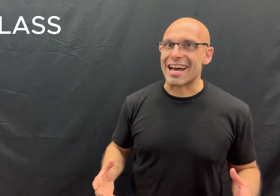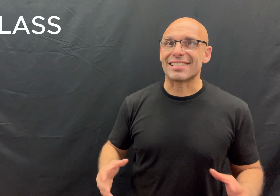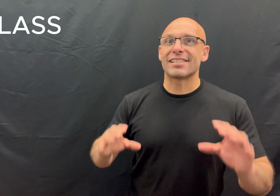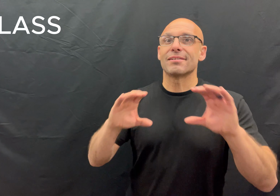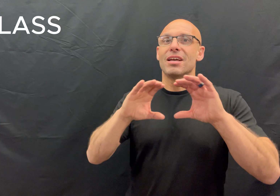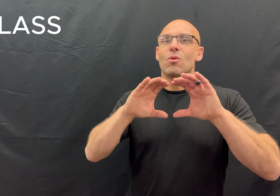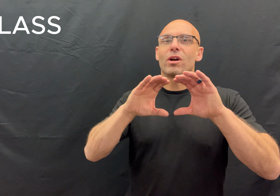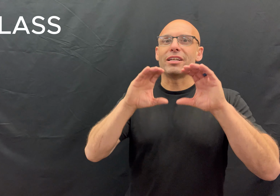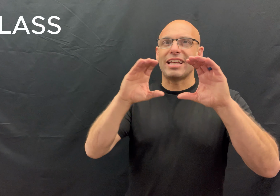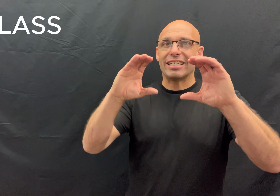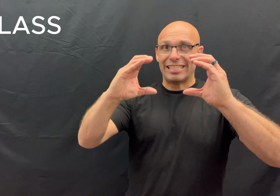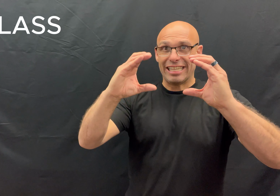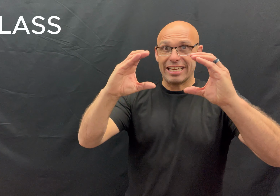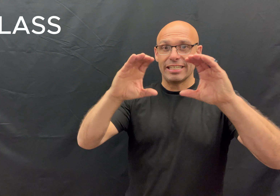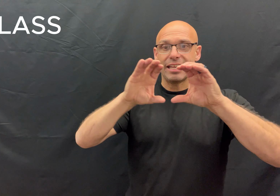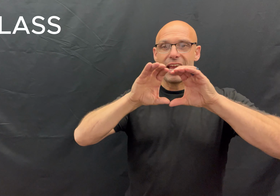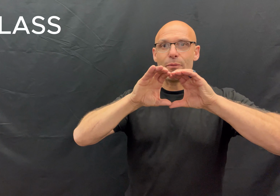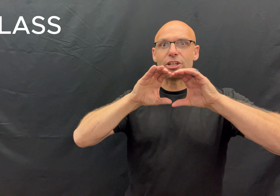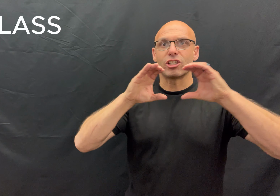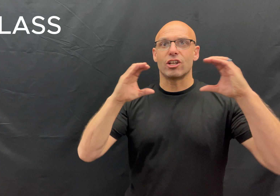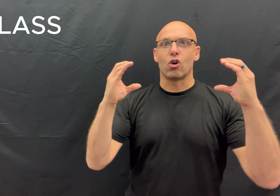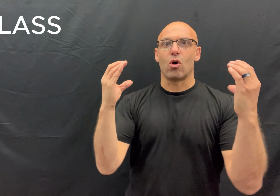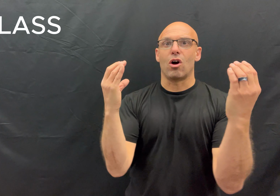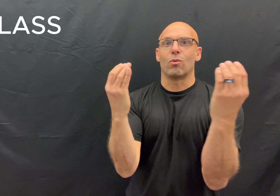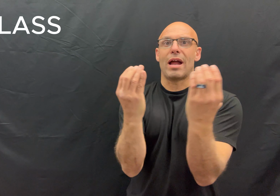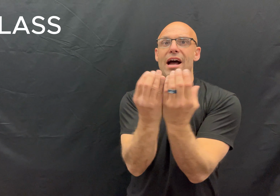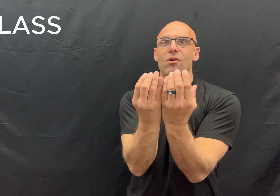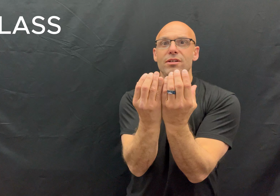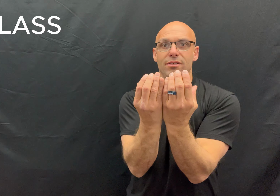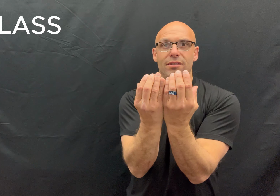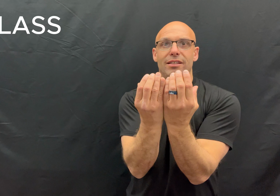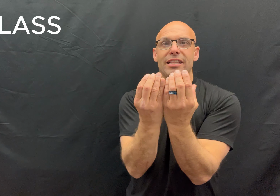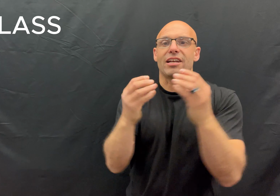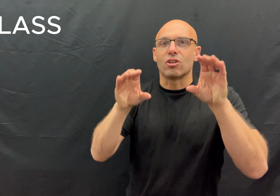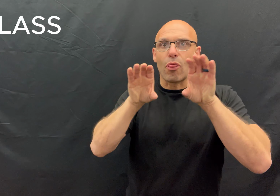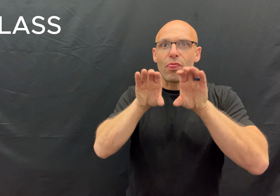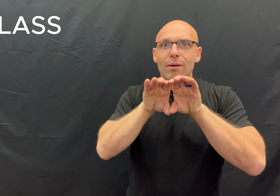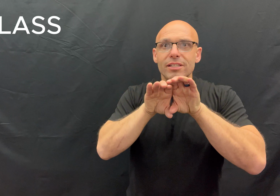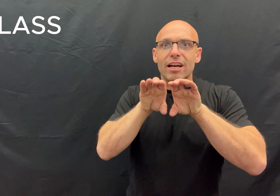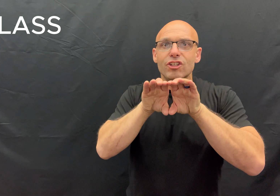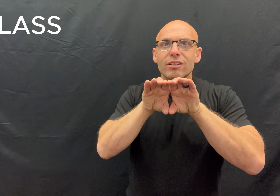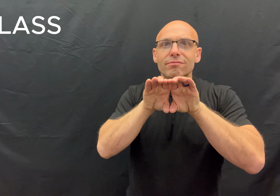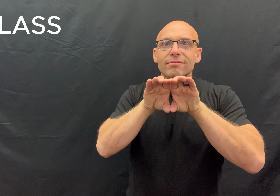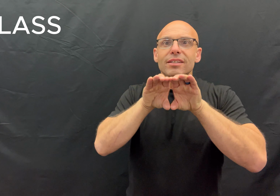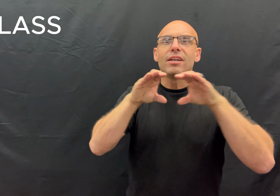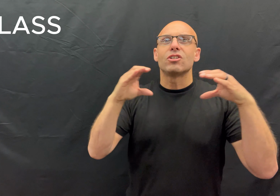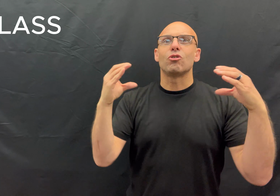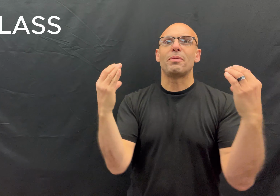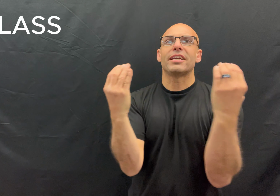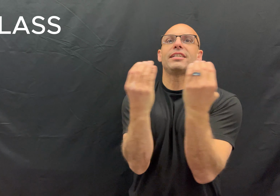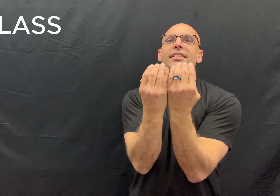Class. We're going to take C's and we're just going to go around like that. So thumbs touching, 2 pinkies touching.